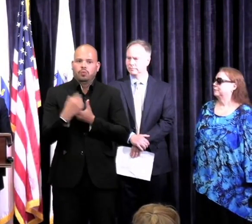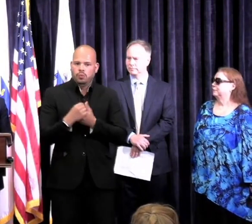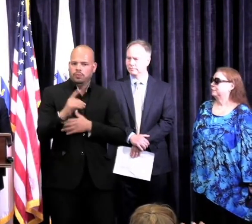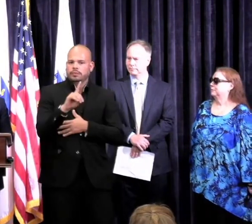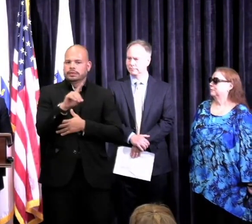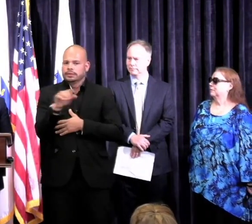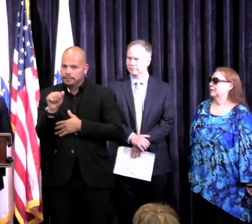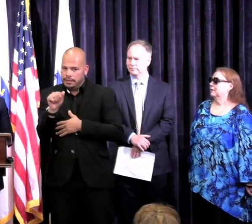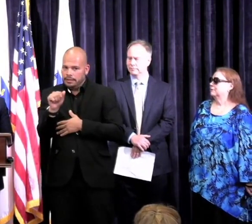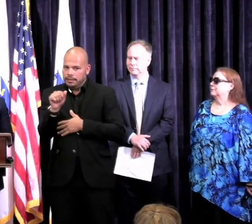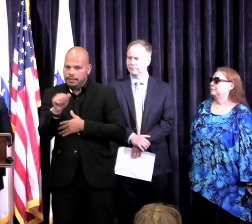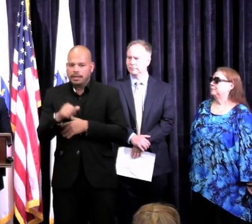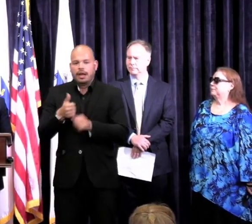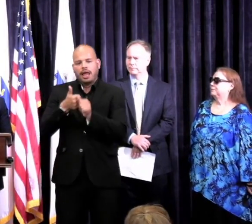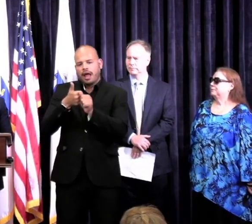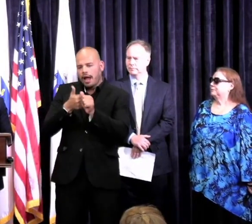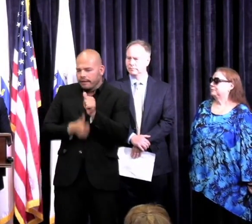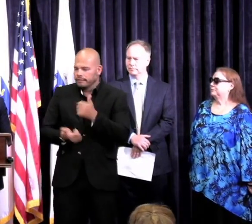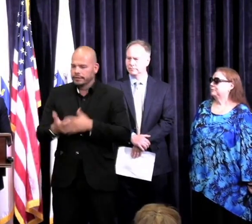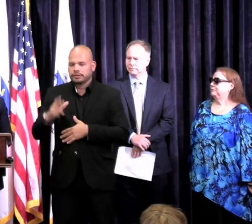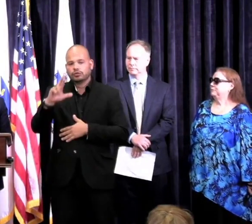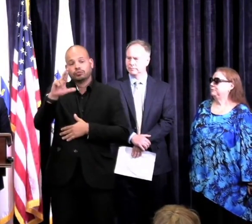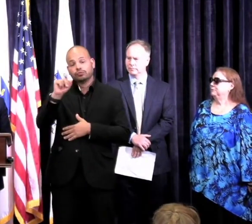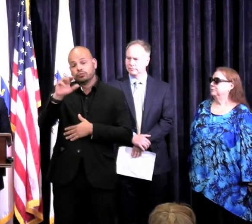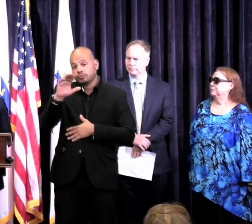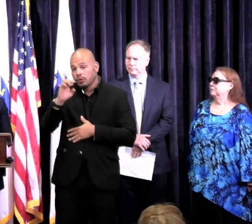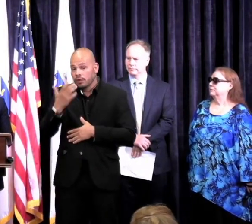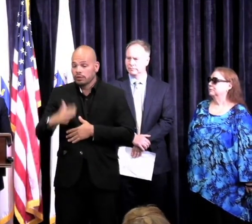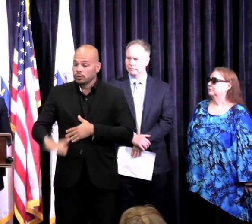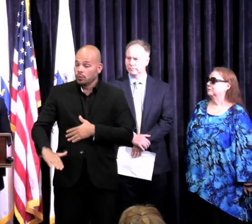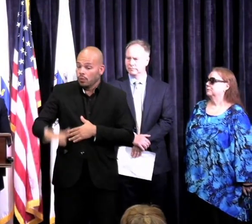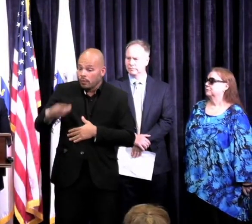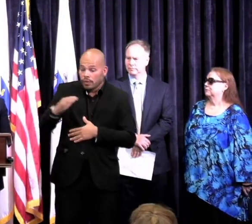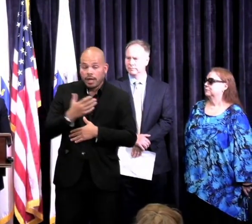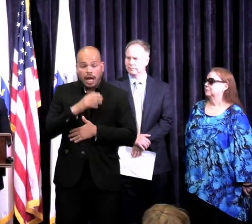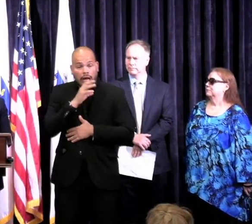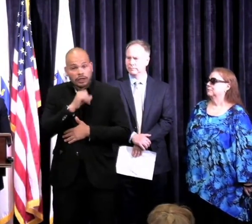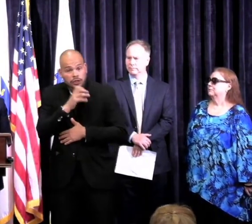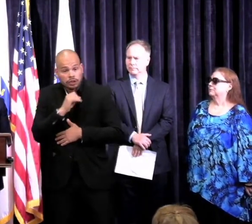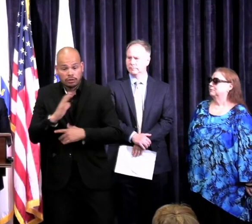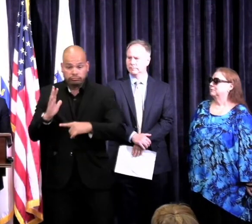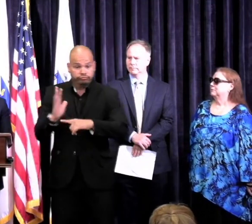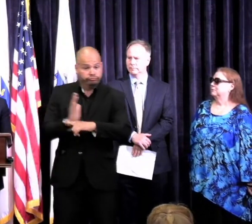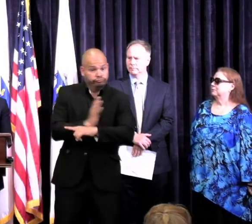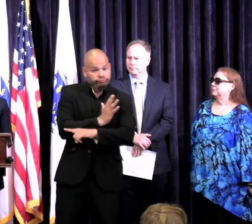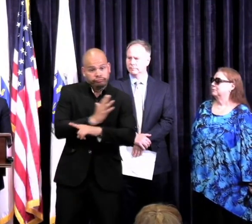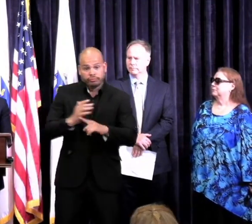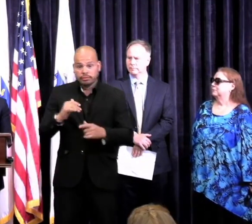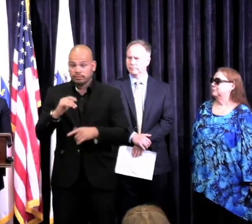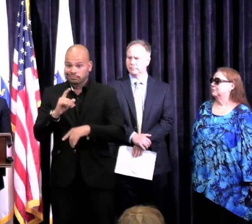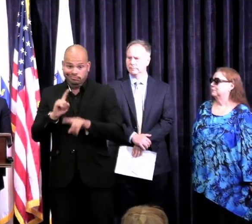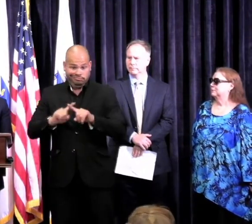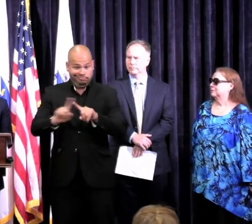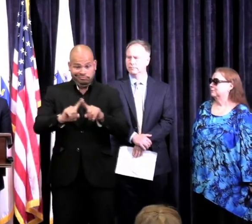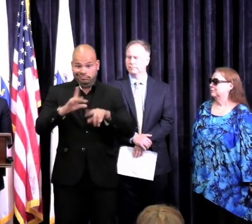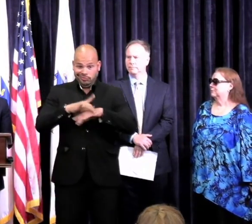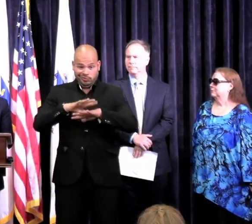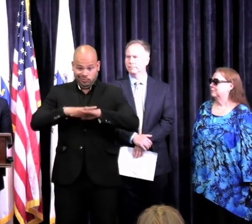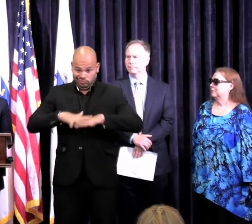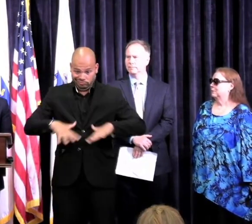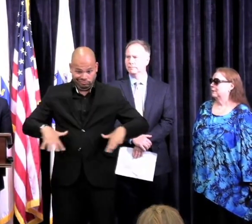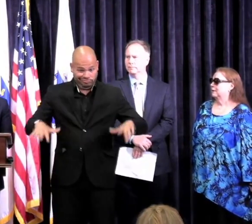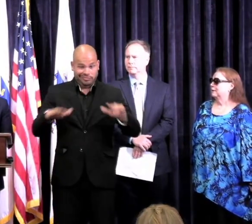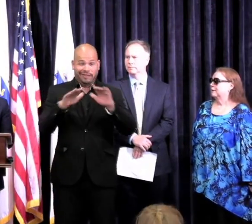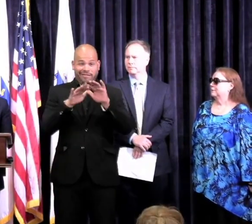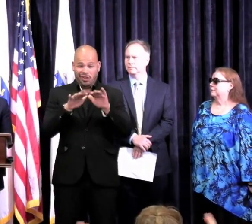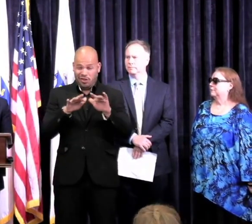and ethnicity every age group gender lgbtq plus status income level and region of our state this